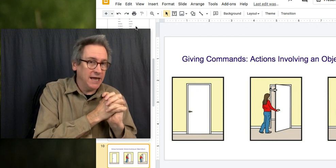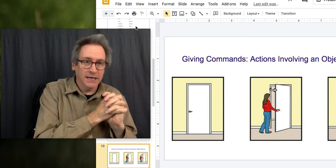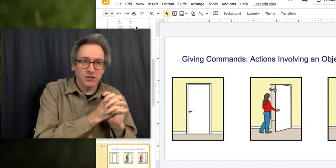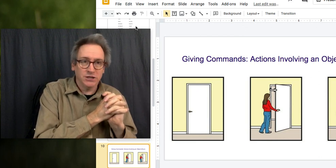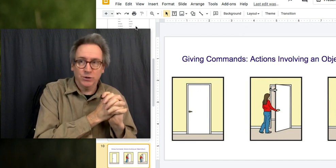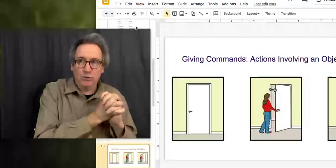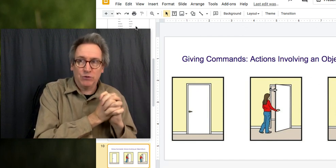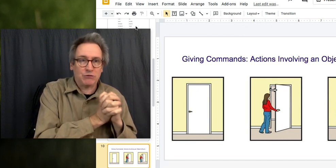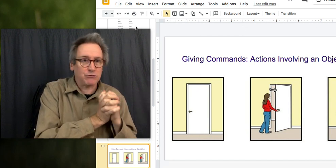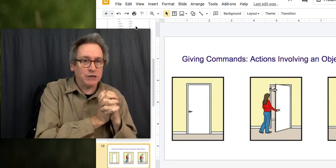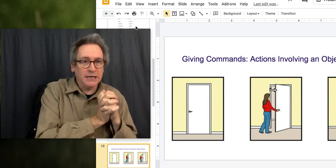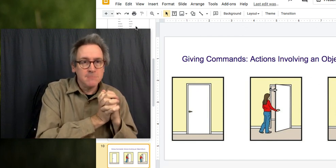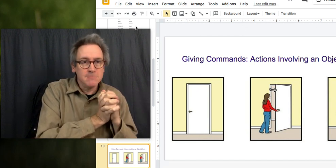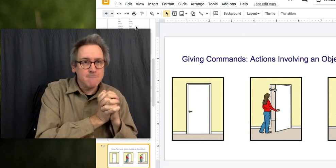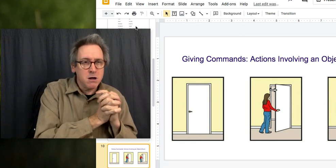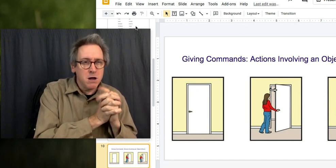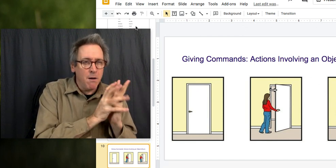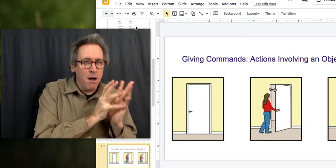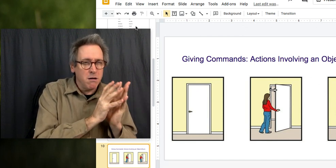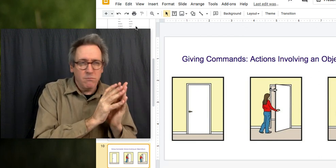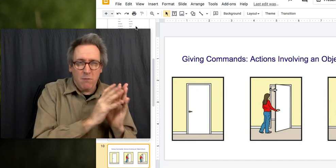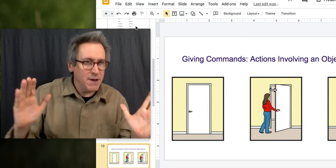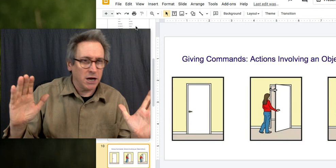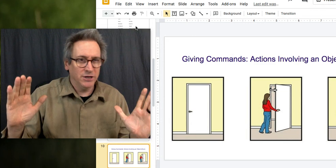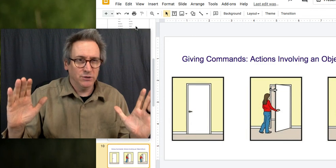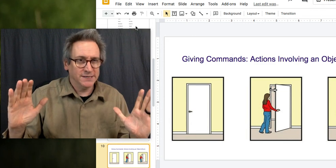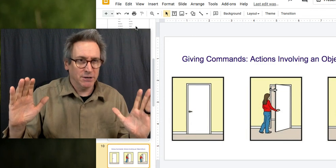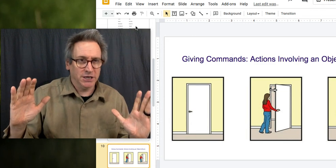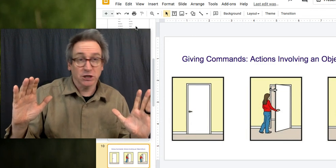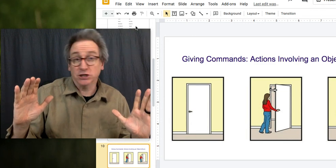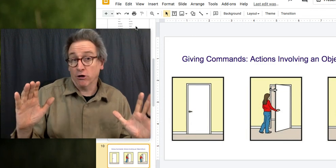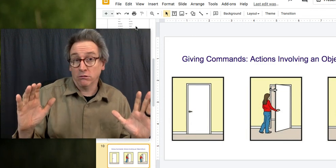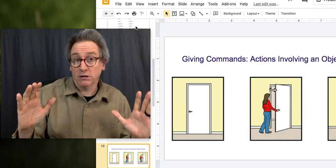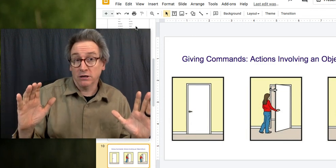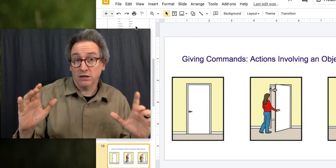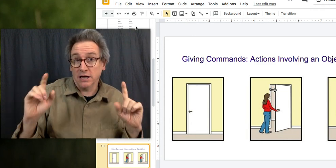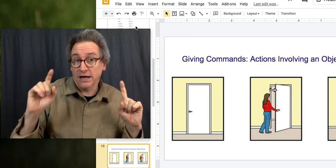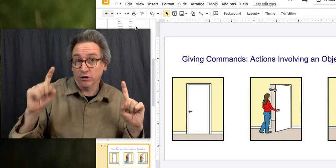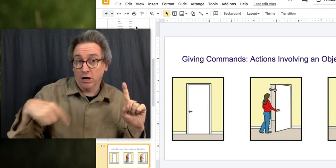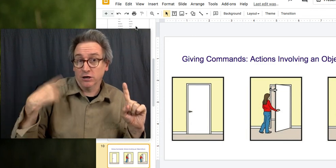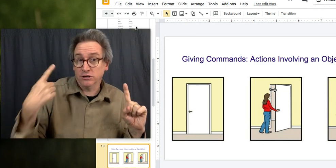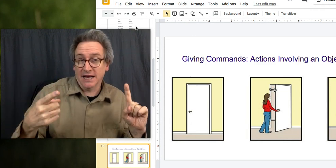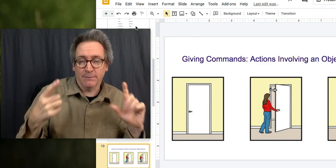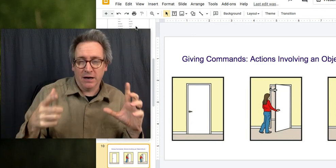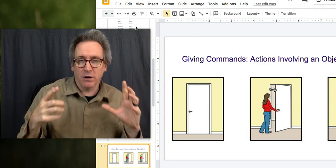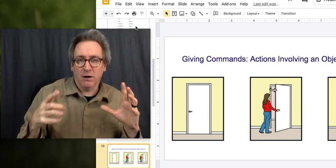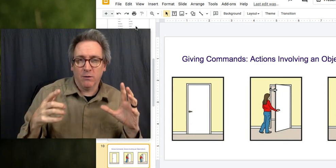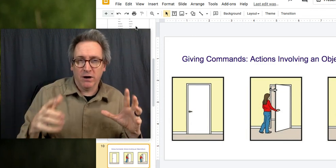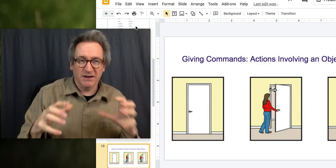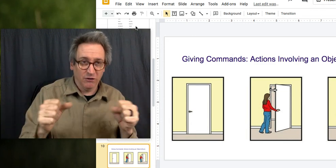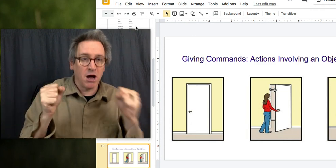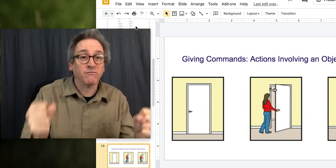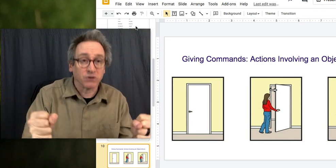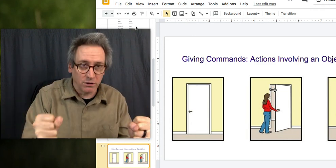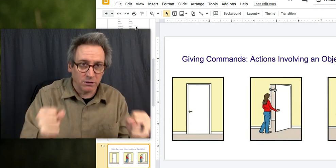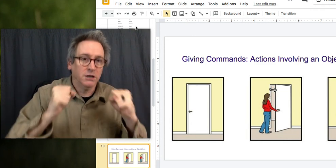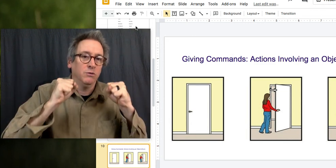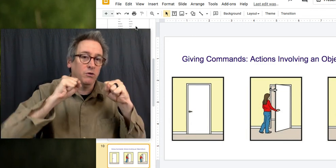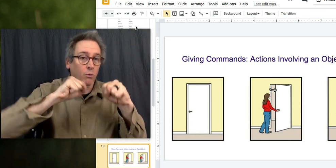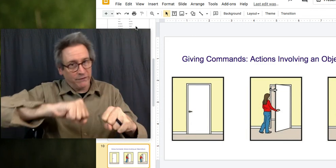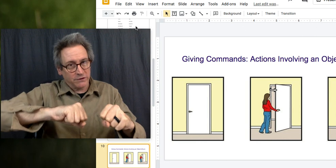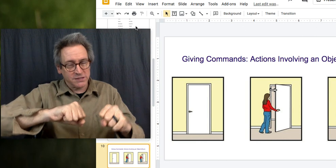get into 3, I'm not going to be using much English at all, and you're going to understand it. But I want everybody to feel